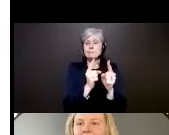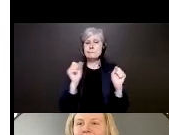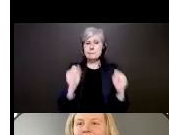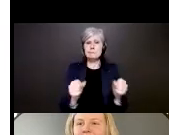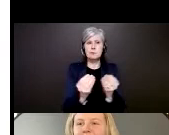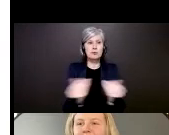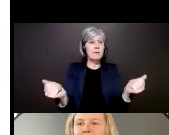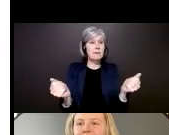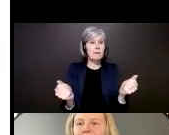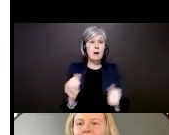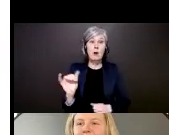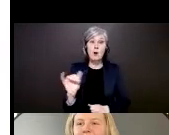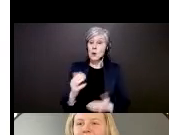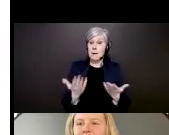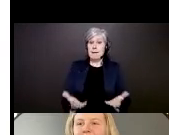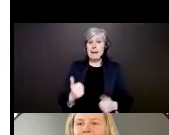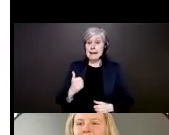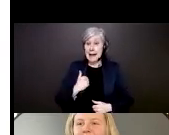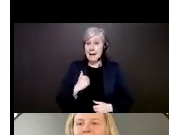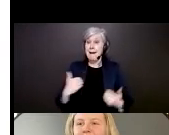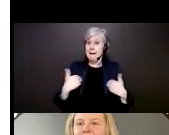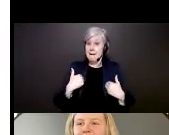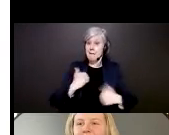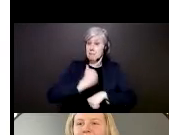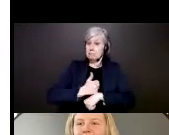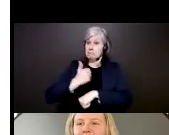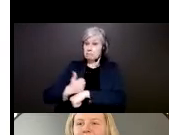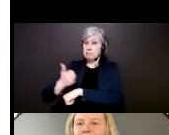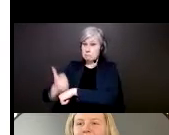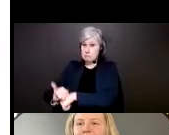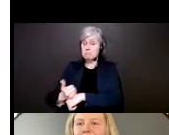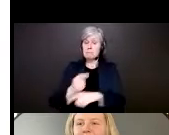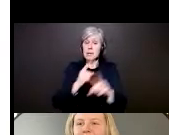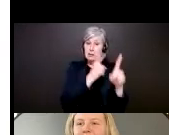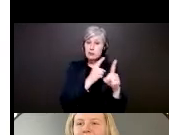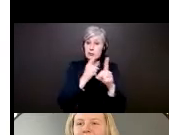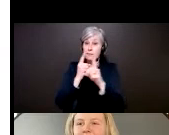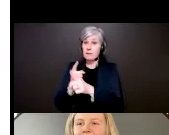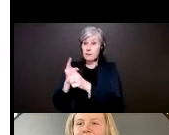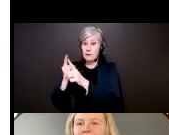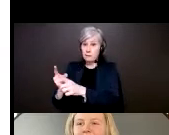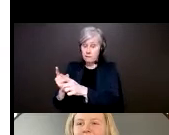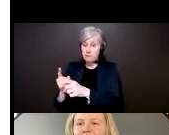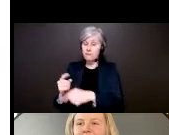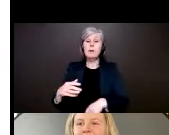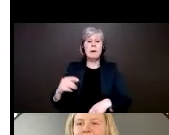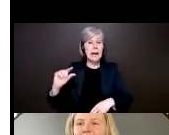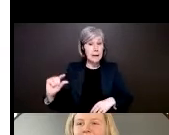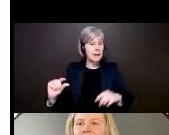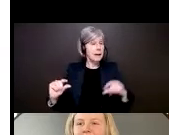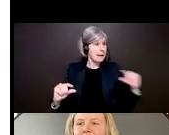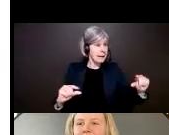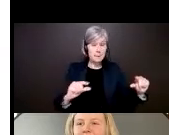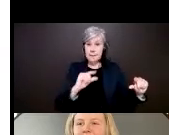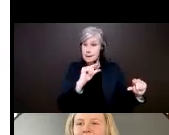aligning with, right? So there's different bits of focus on particular issues, but they all, sort of align